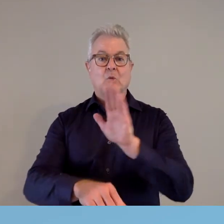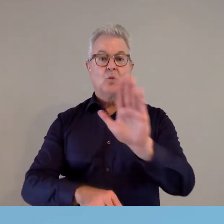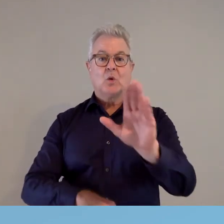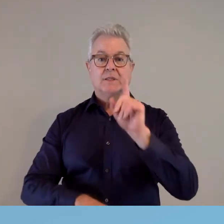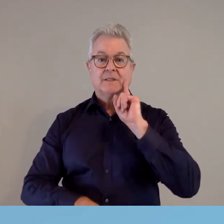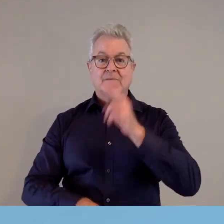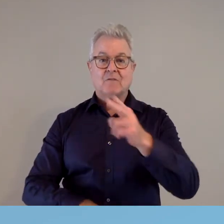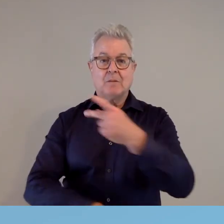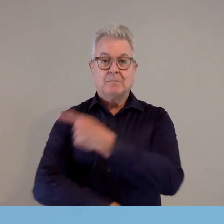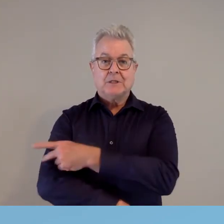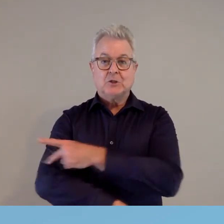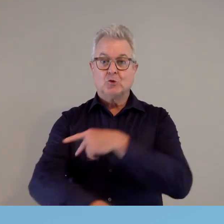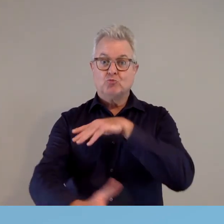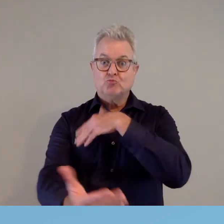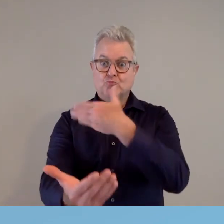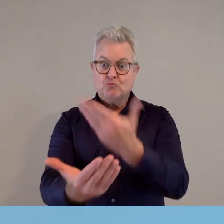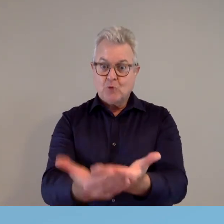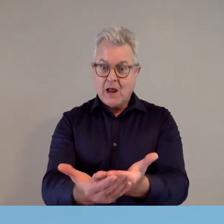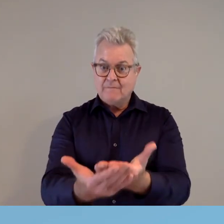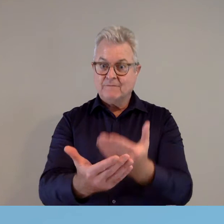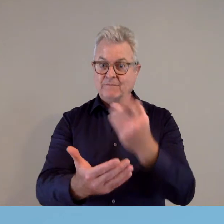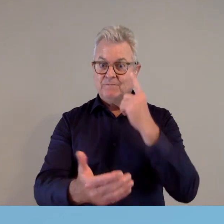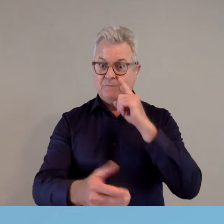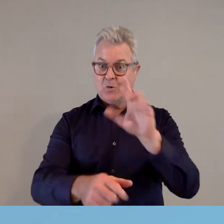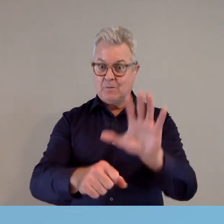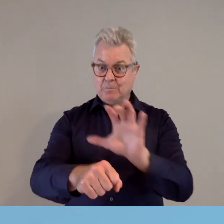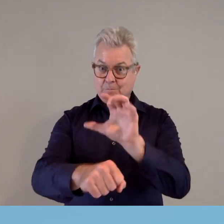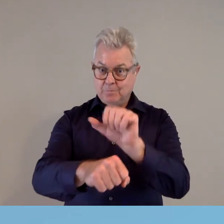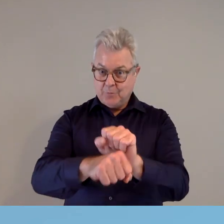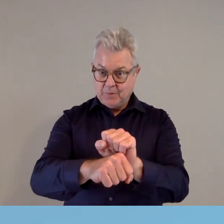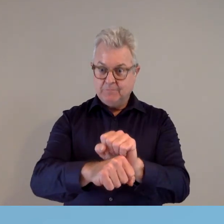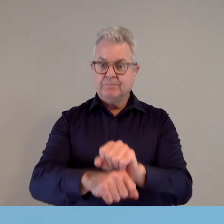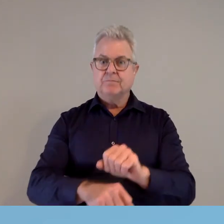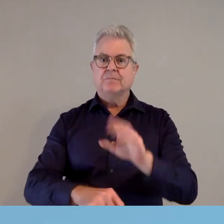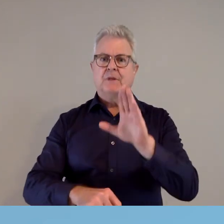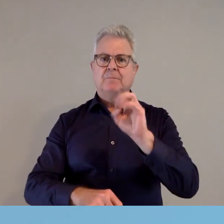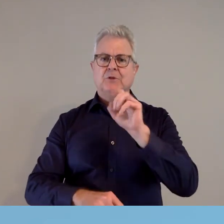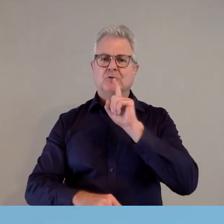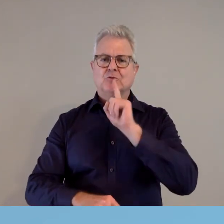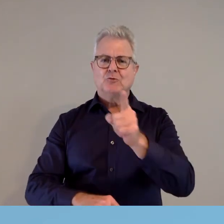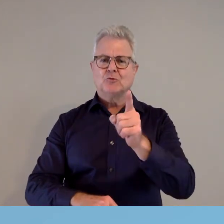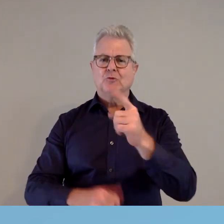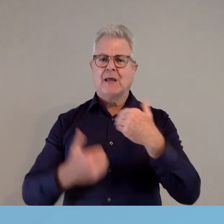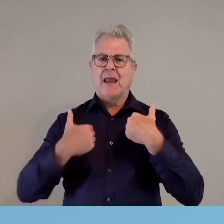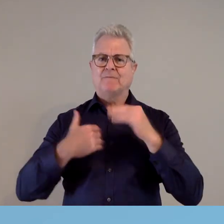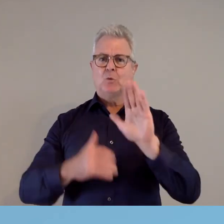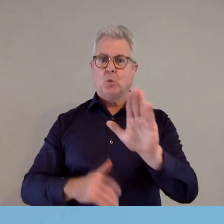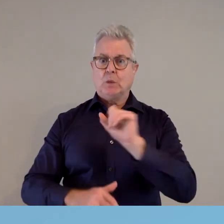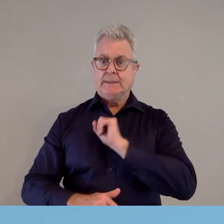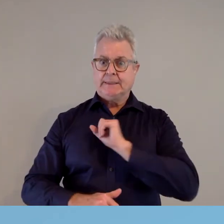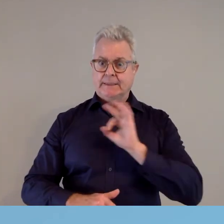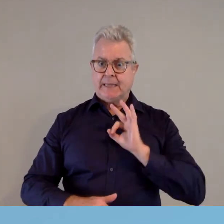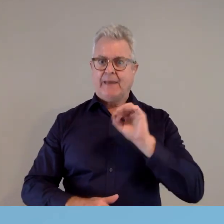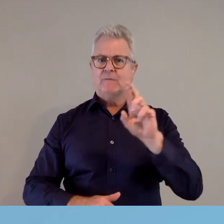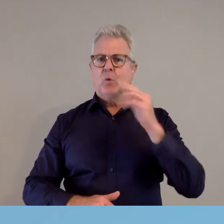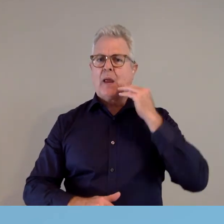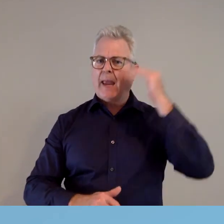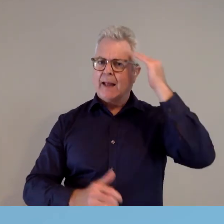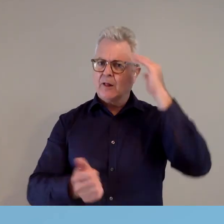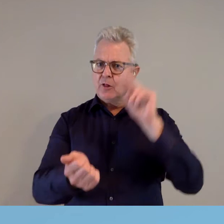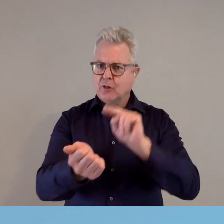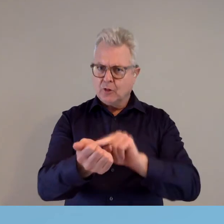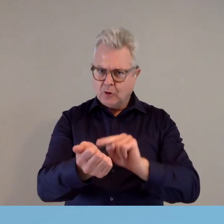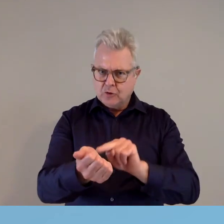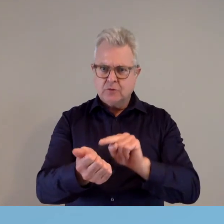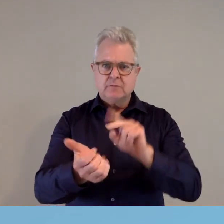Before the deaf and hard of hearing patient arrives for their appointment, be sure to have your staff or head